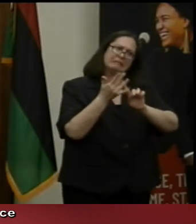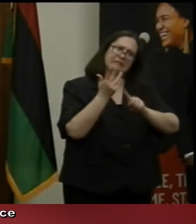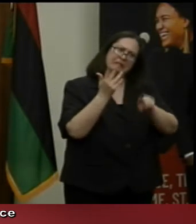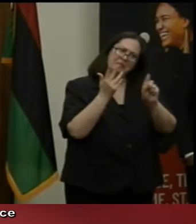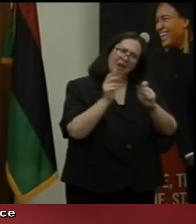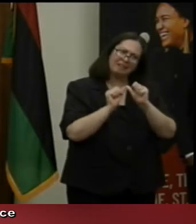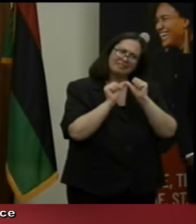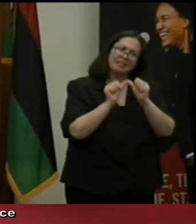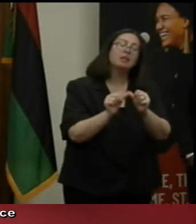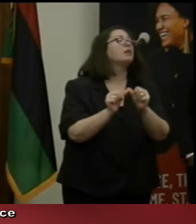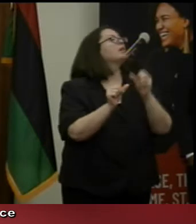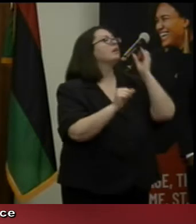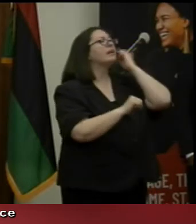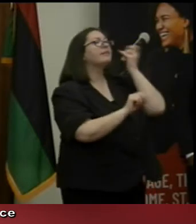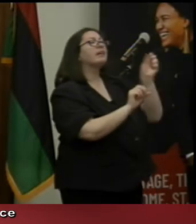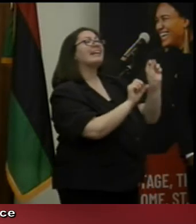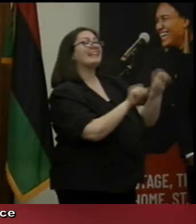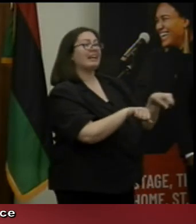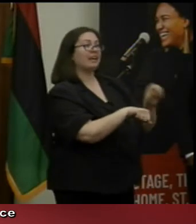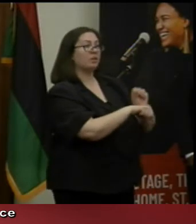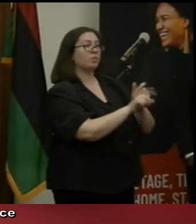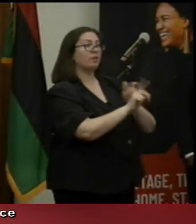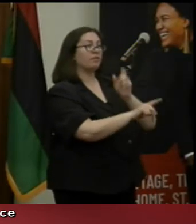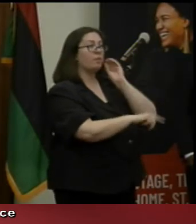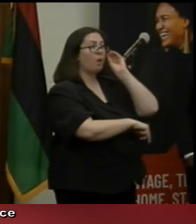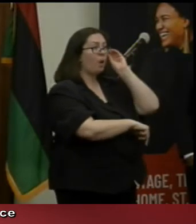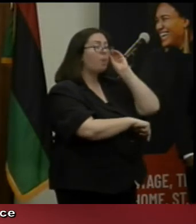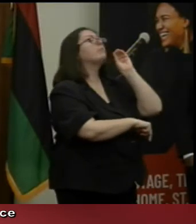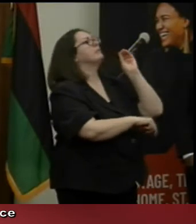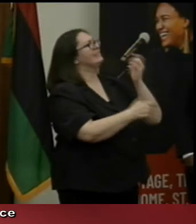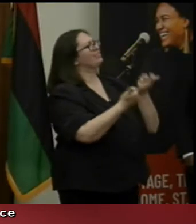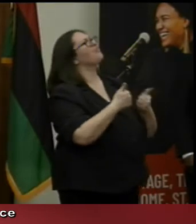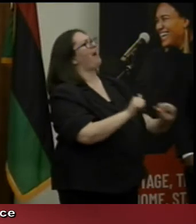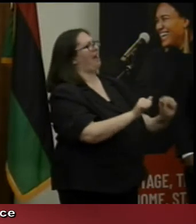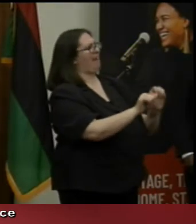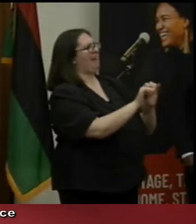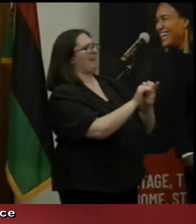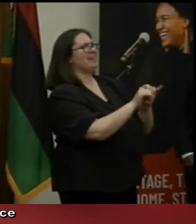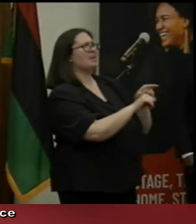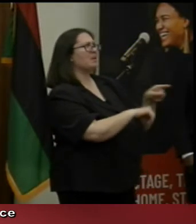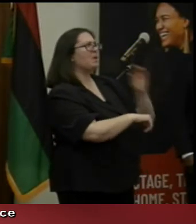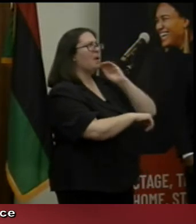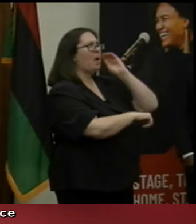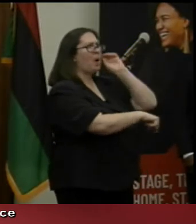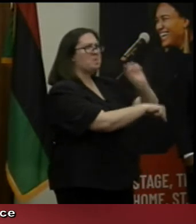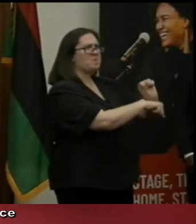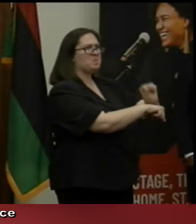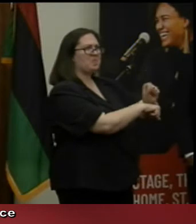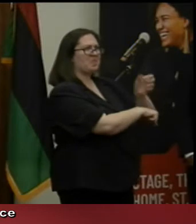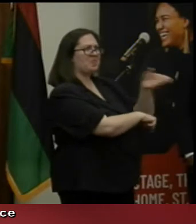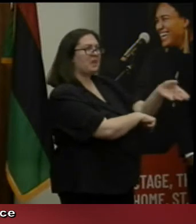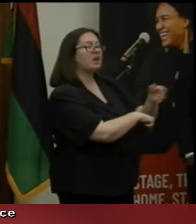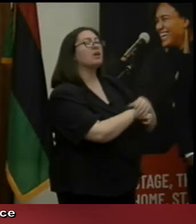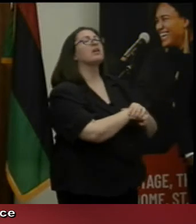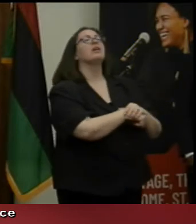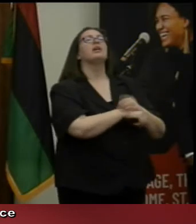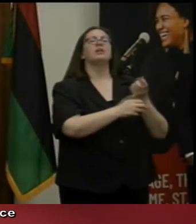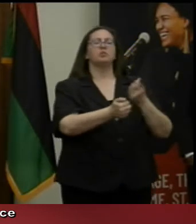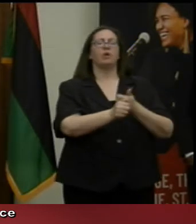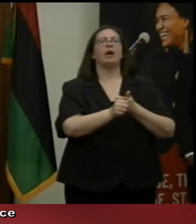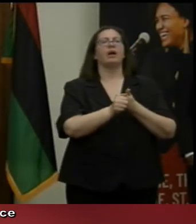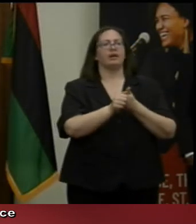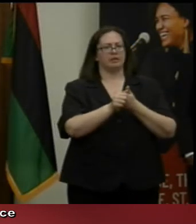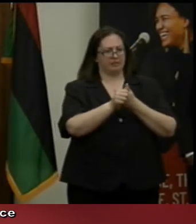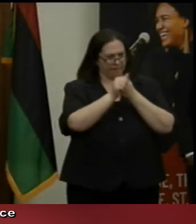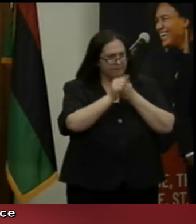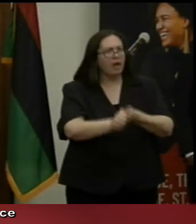who can work from home, you must continue to try to work from home. And please follow the social distancing